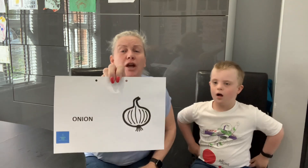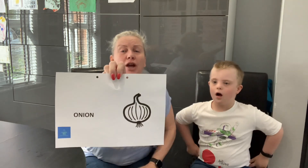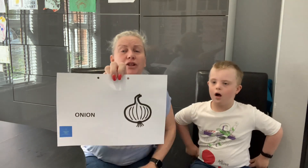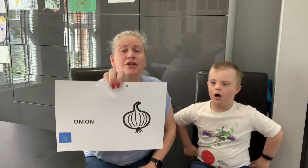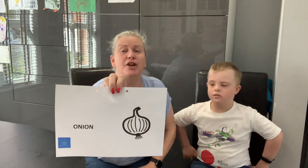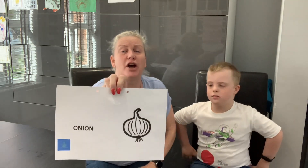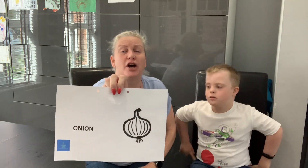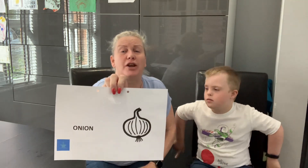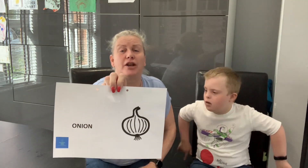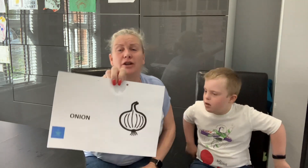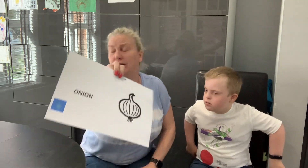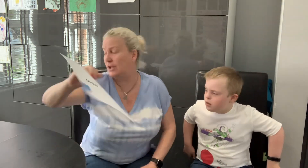Onion.